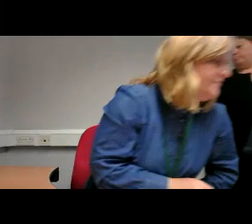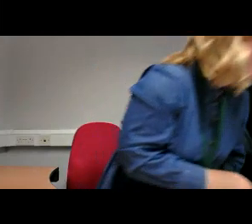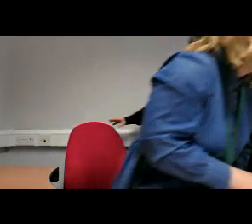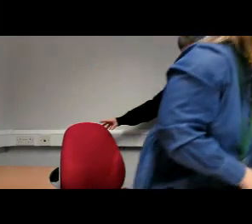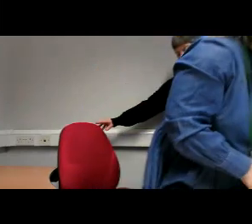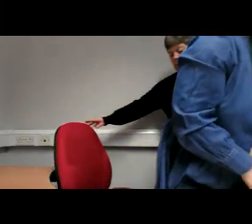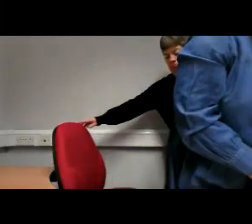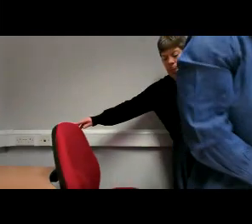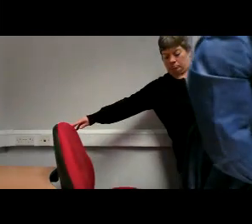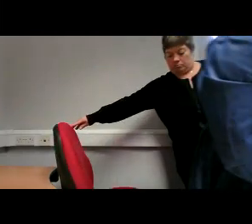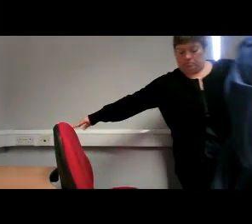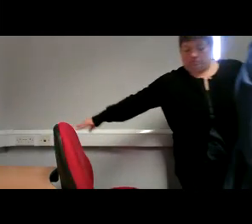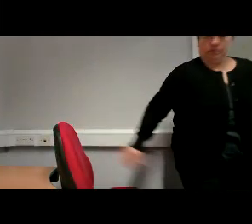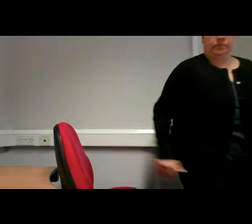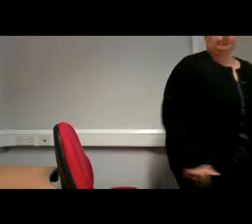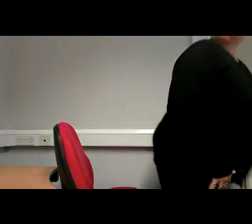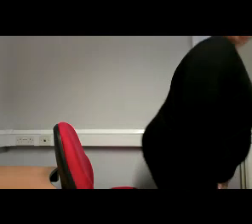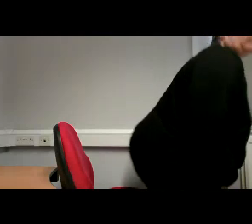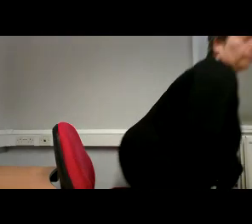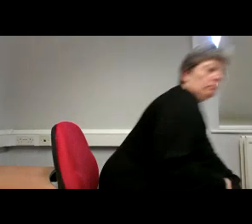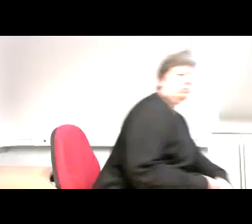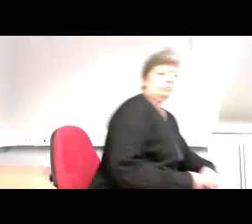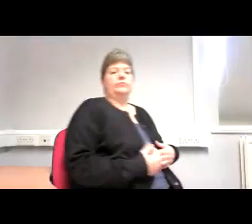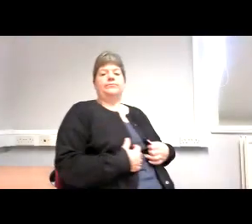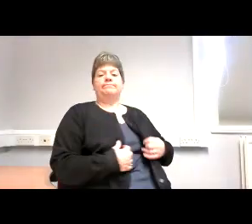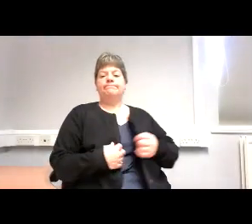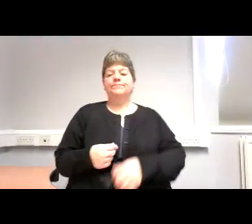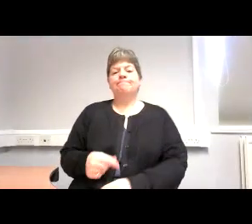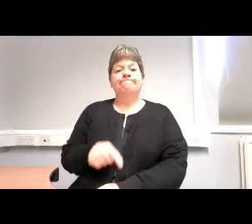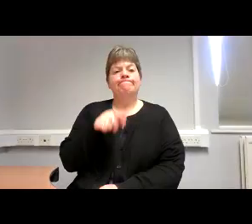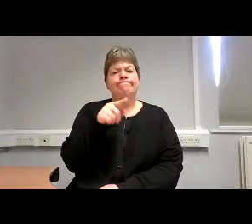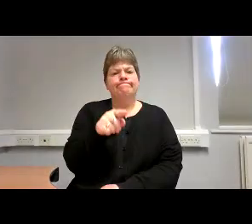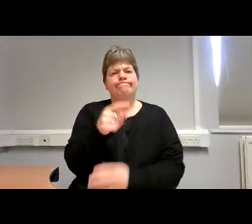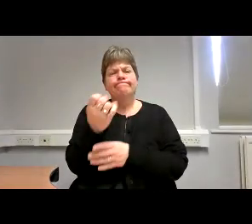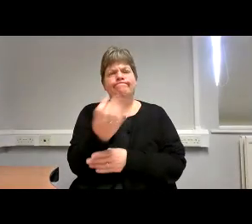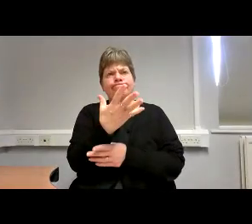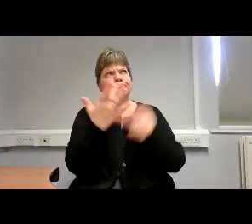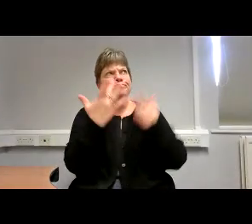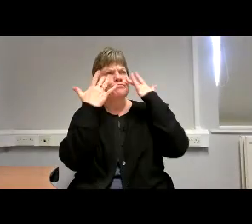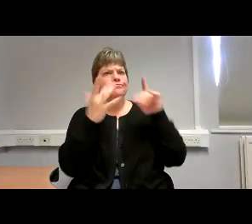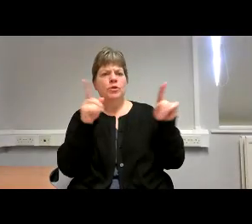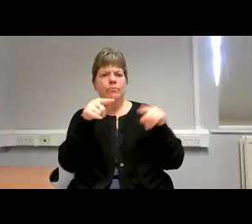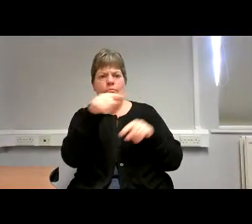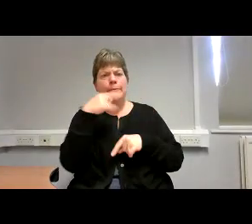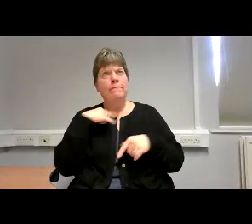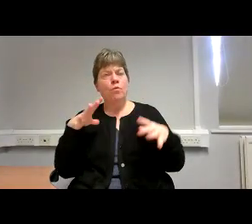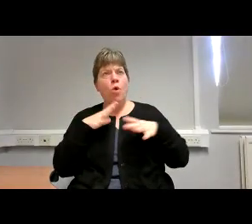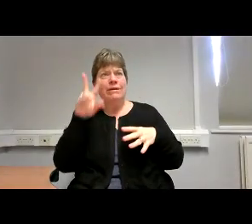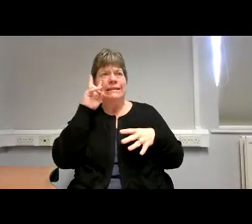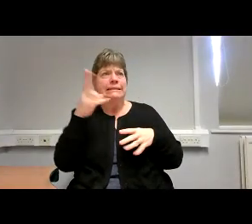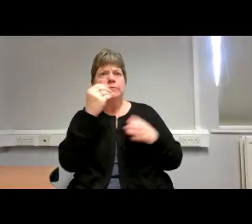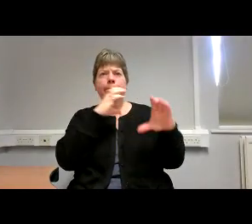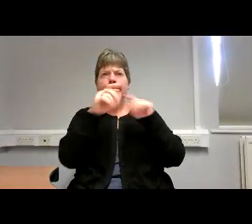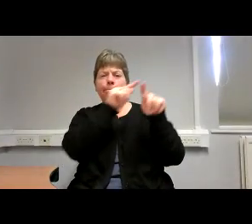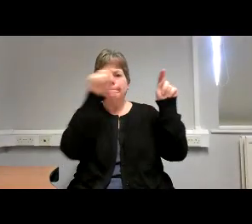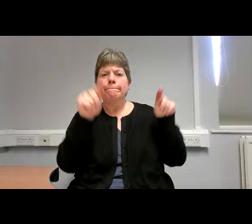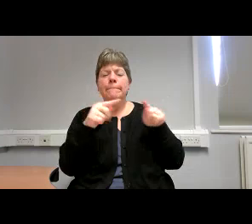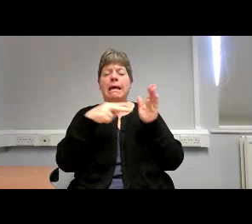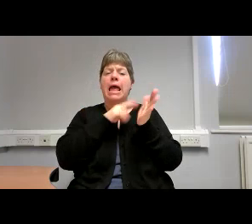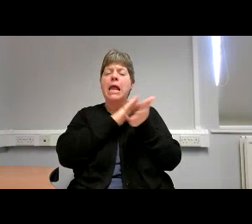This is just a slide just to show those what you might have seen some of these communications. So NHS England